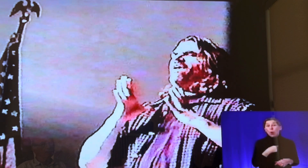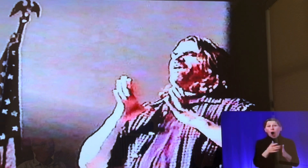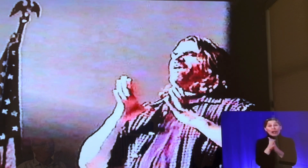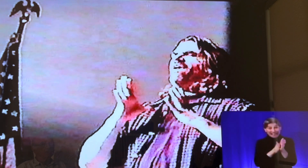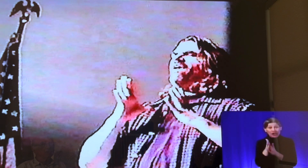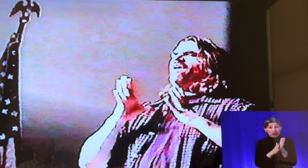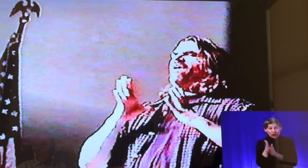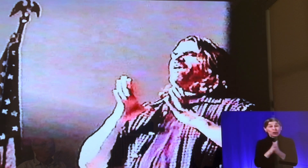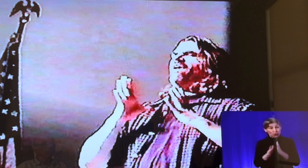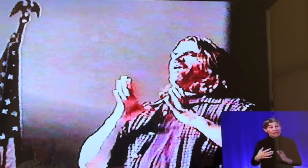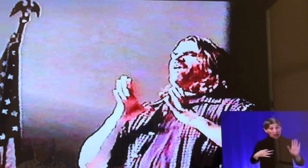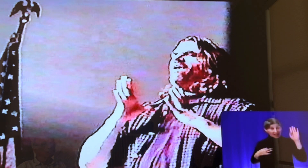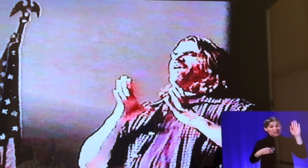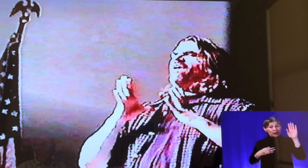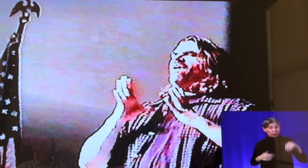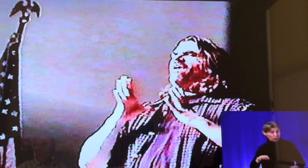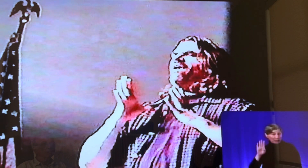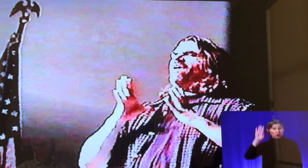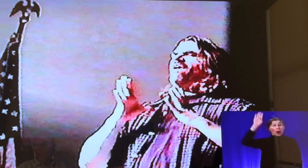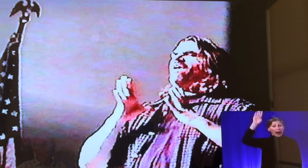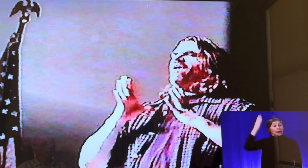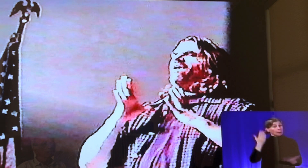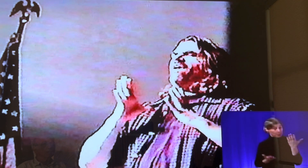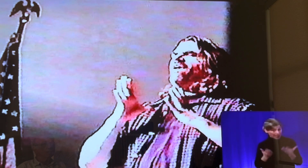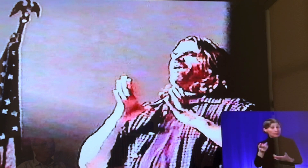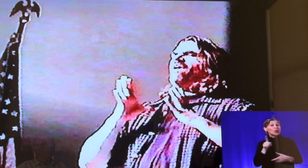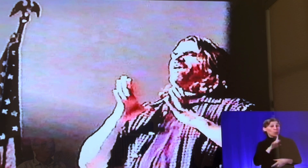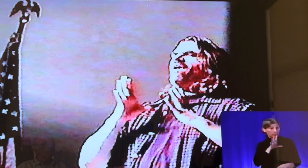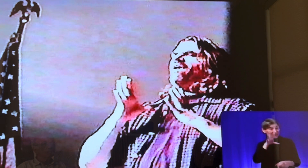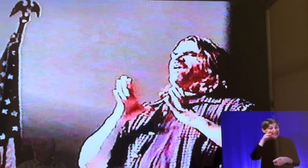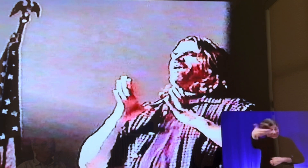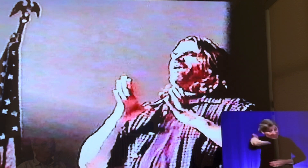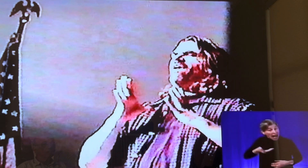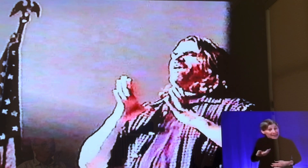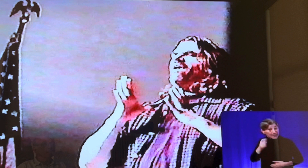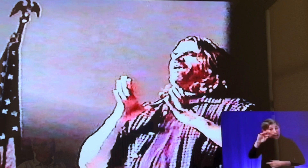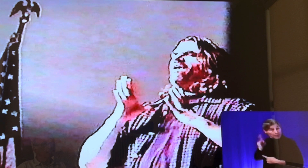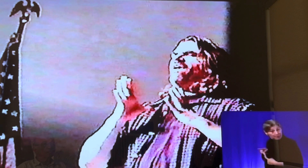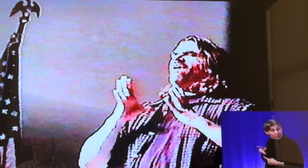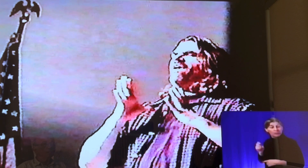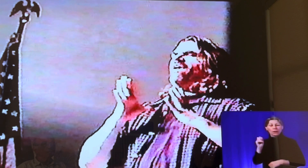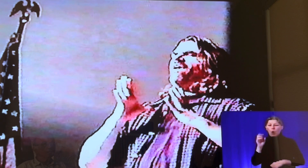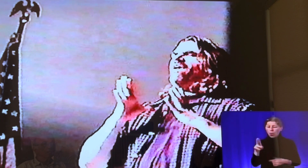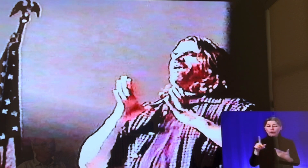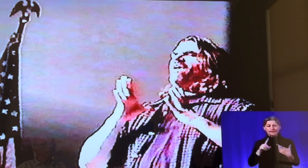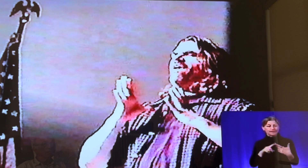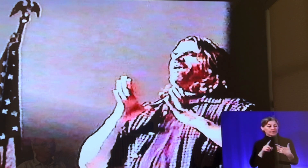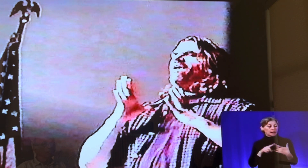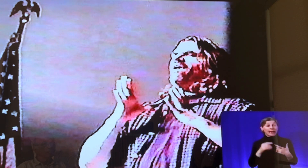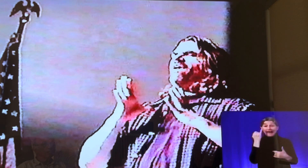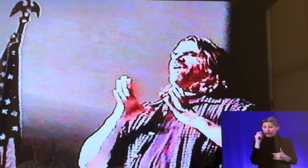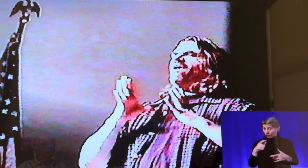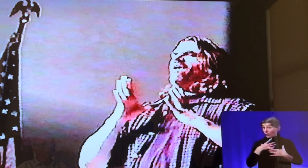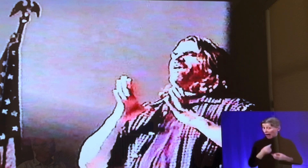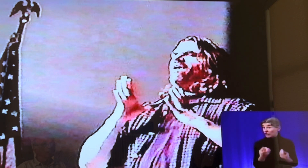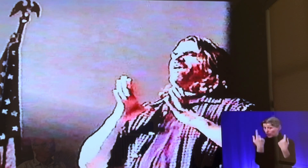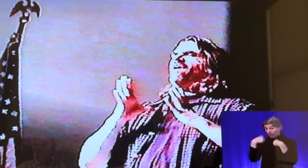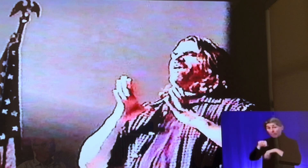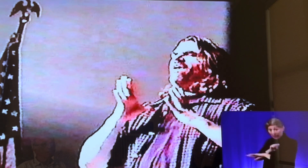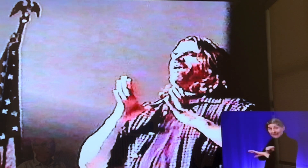your hand, and maybe you'll be invited up. Or if you'd like to come up on stage, just